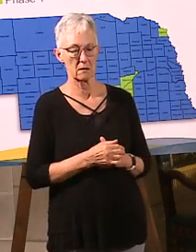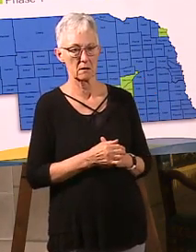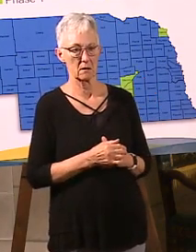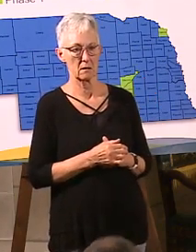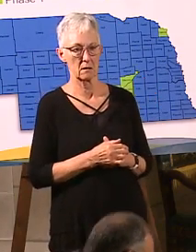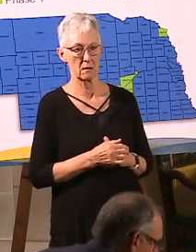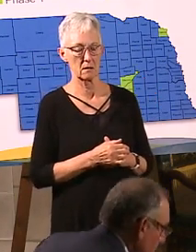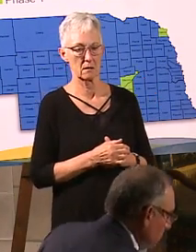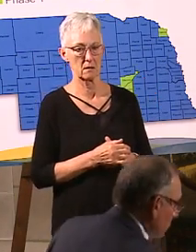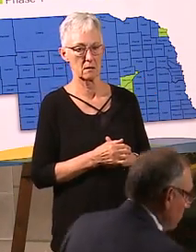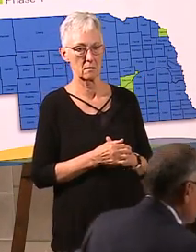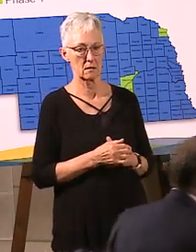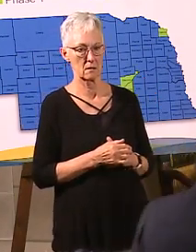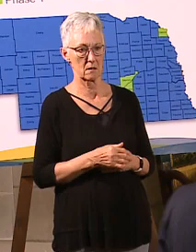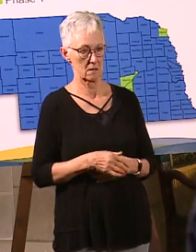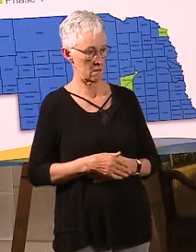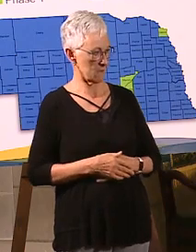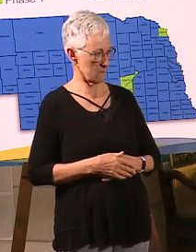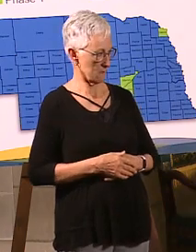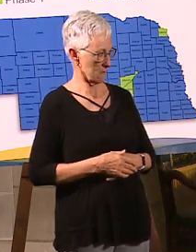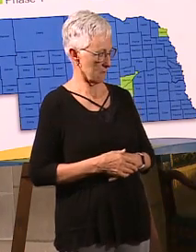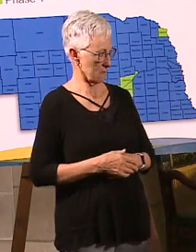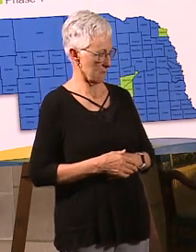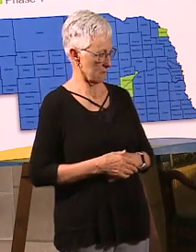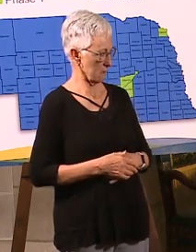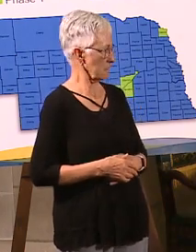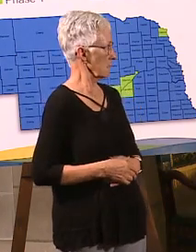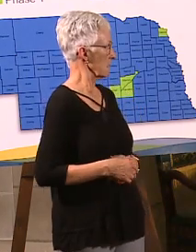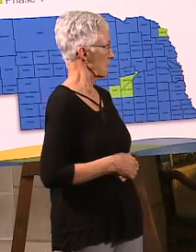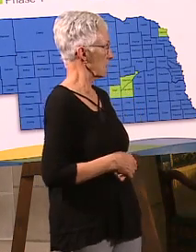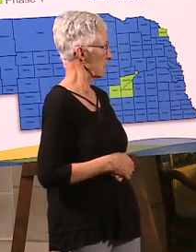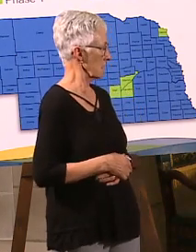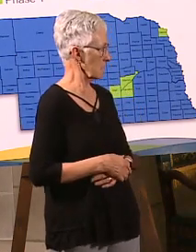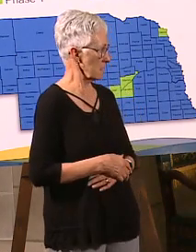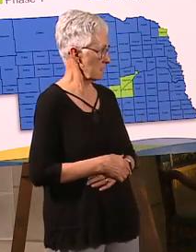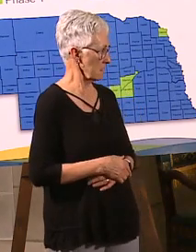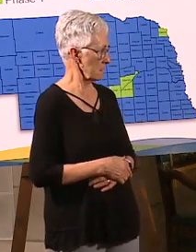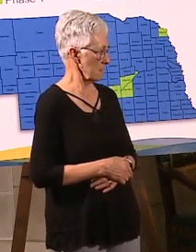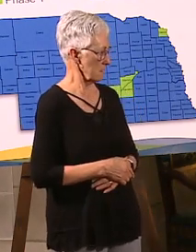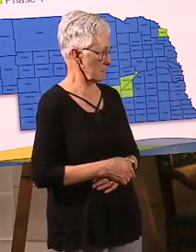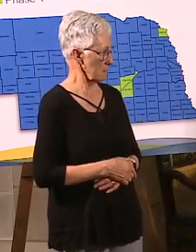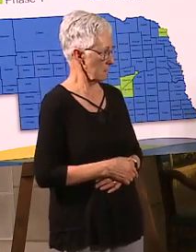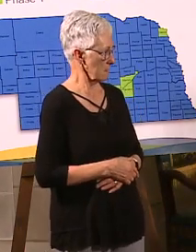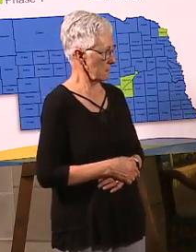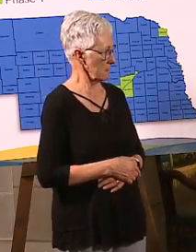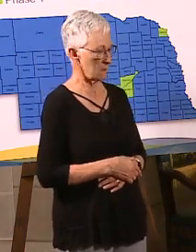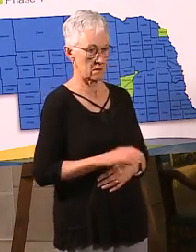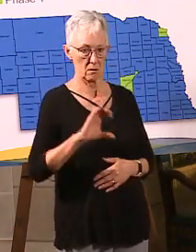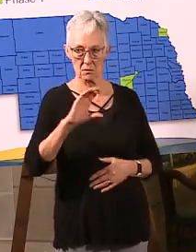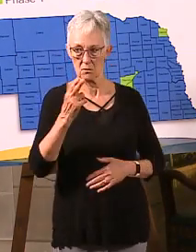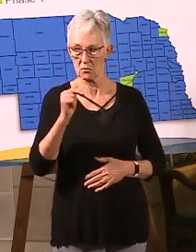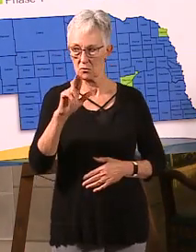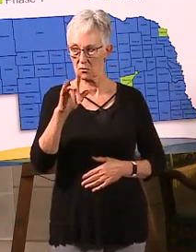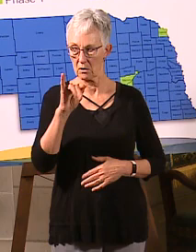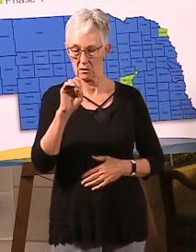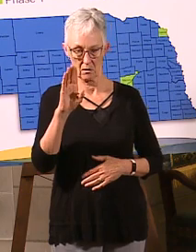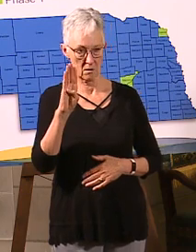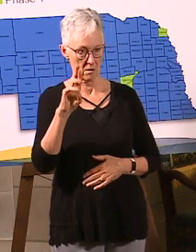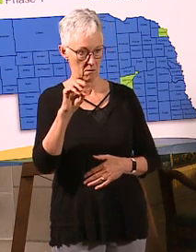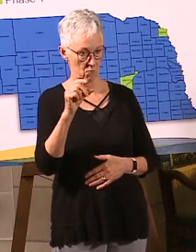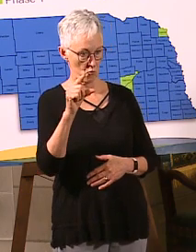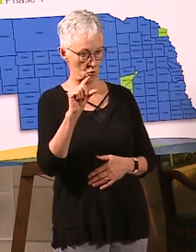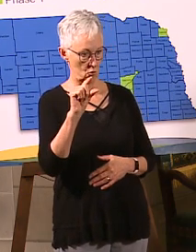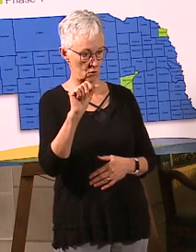patients in hospitals again? Repeat the question. So Charlie Brogan wants to know, is it time to